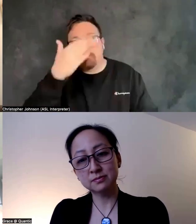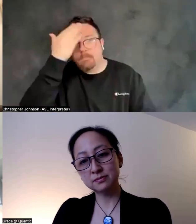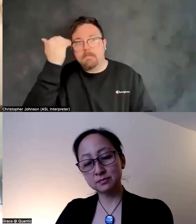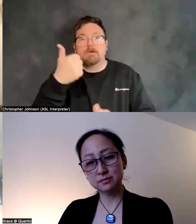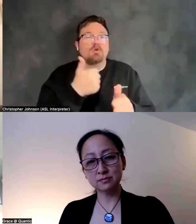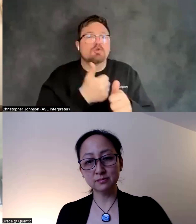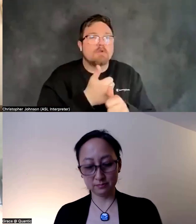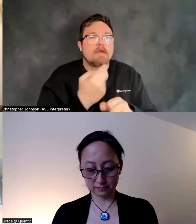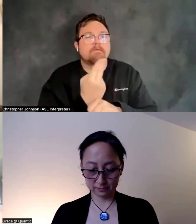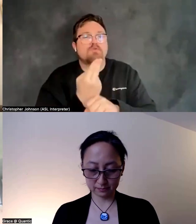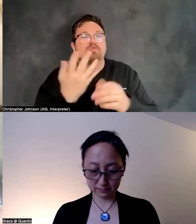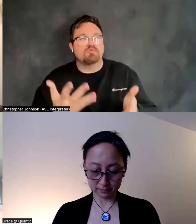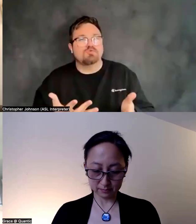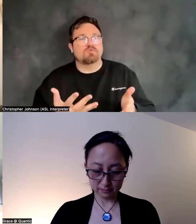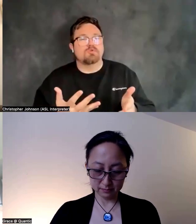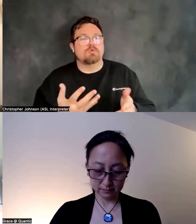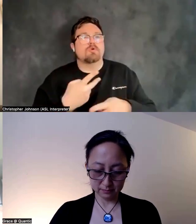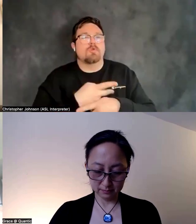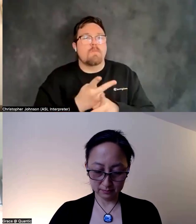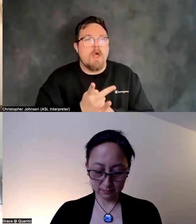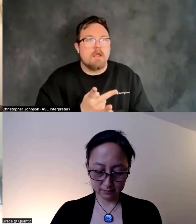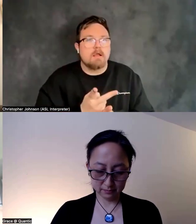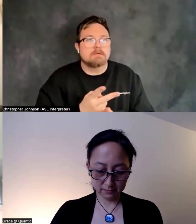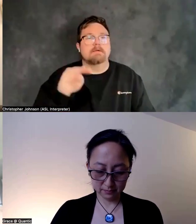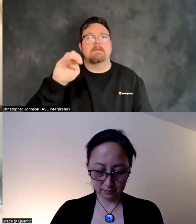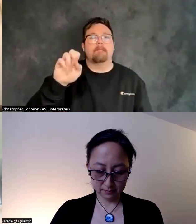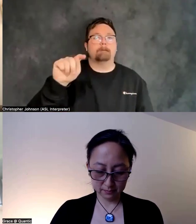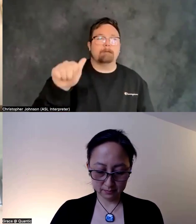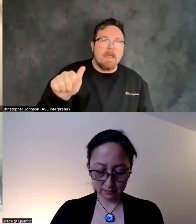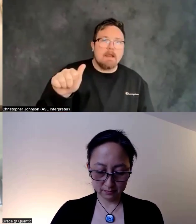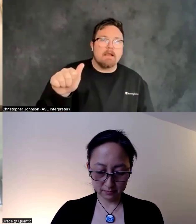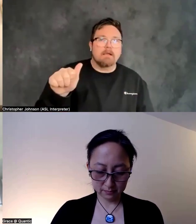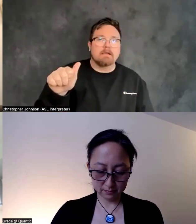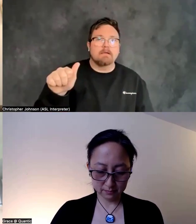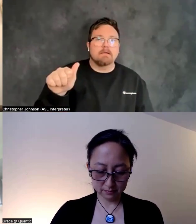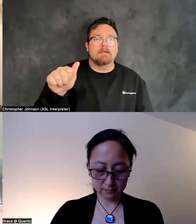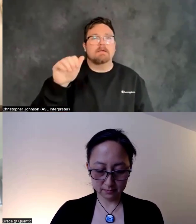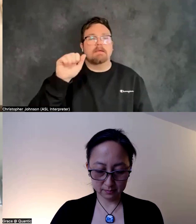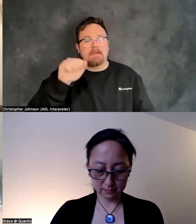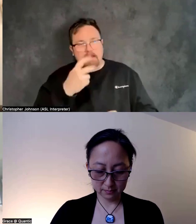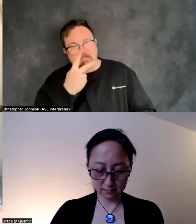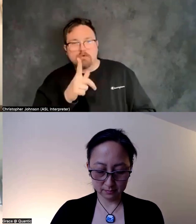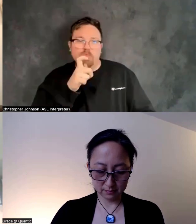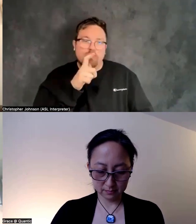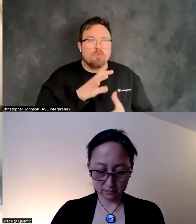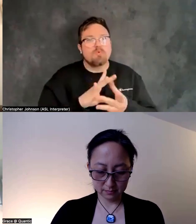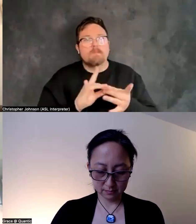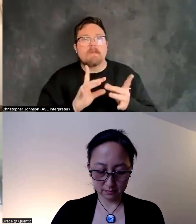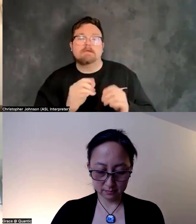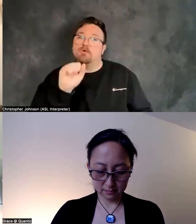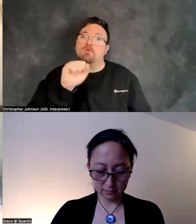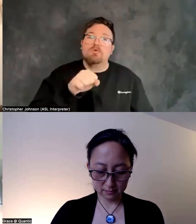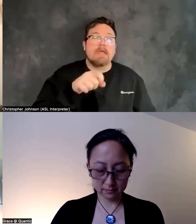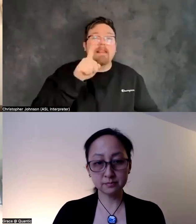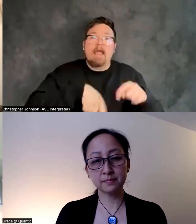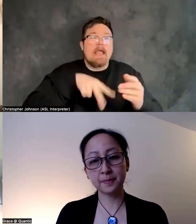the product. Meta, the parent company, they are able to see who you're messaging. Your messages are encrypted. They can't read